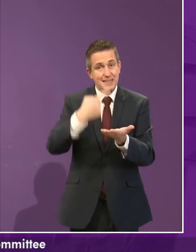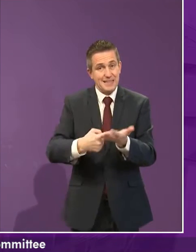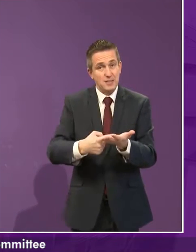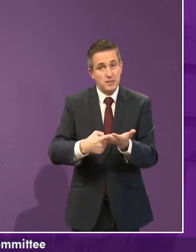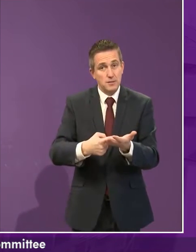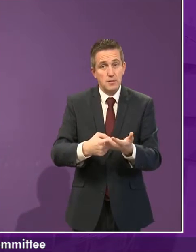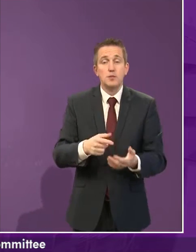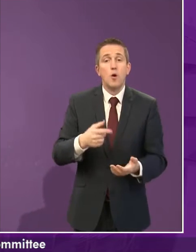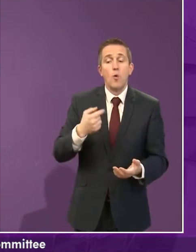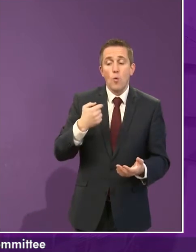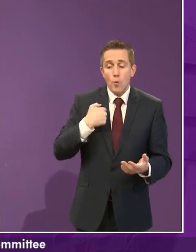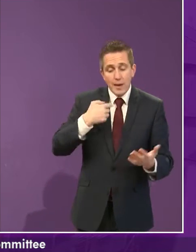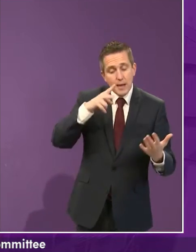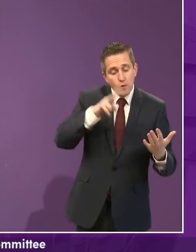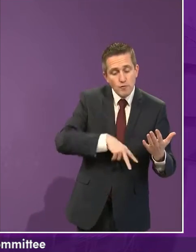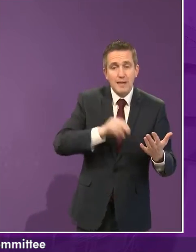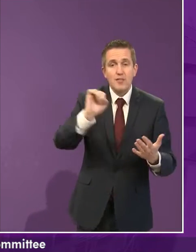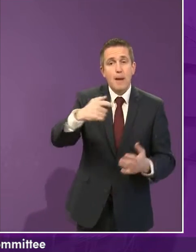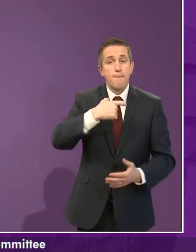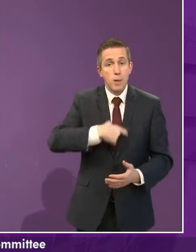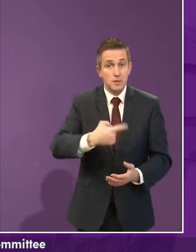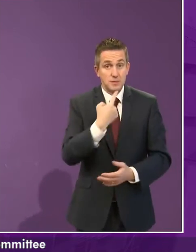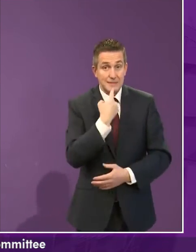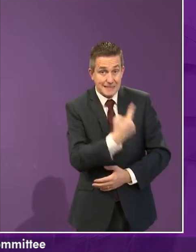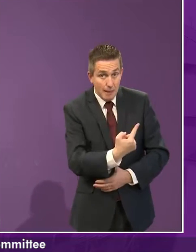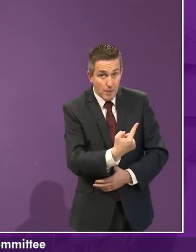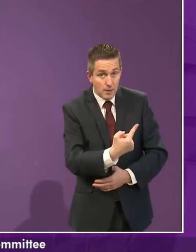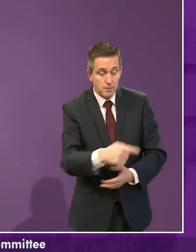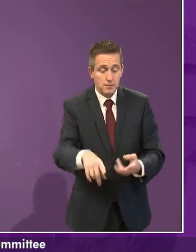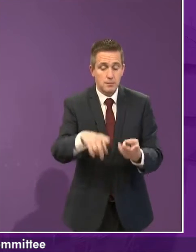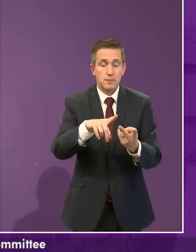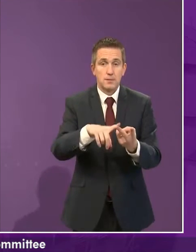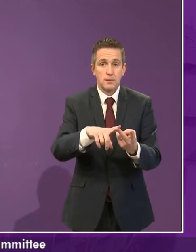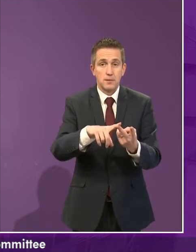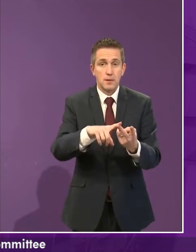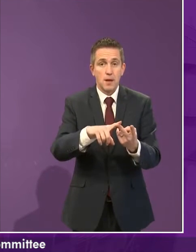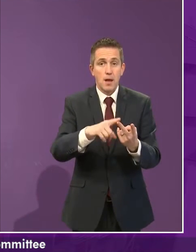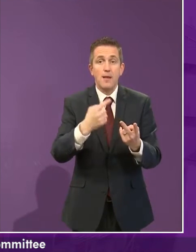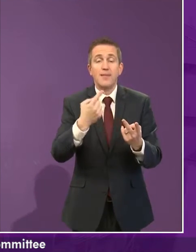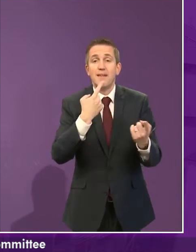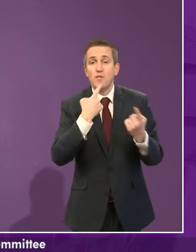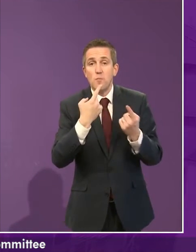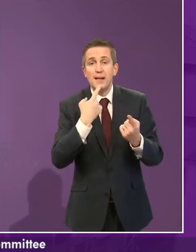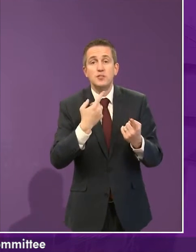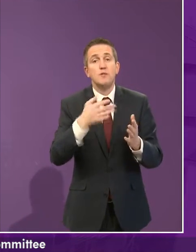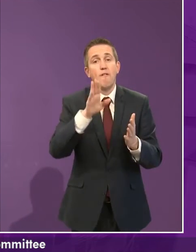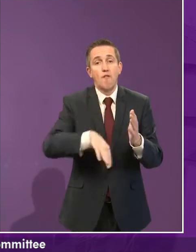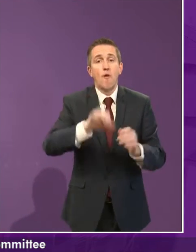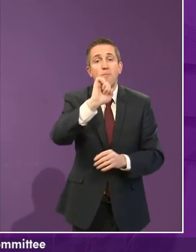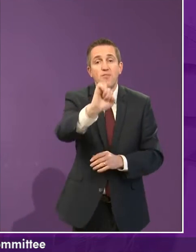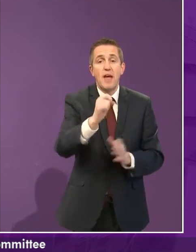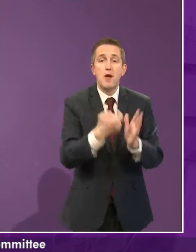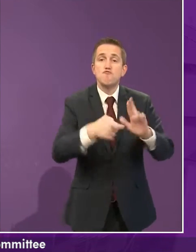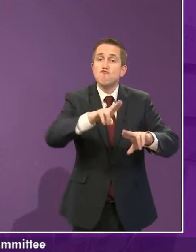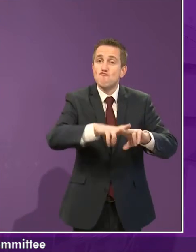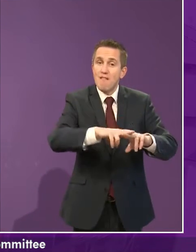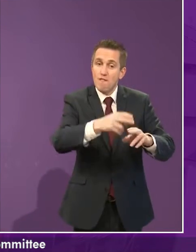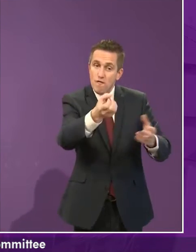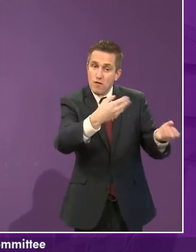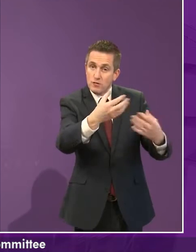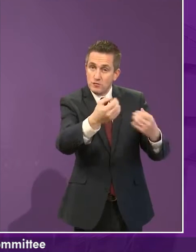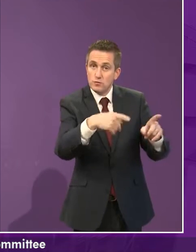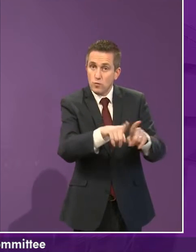the personal statement, and we're also reliant on the information that's provided in the reference. And you'll